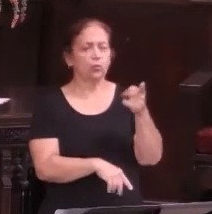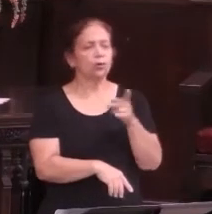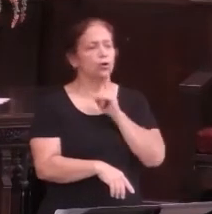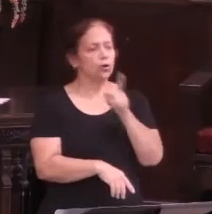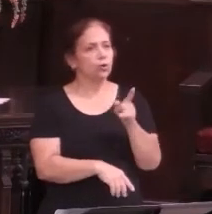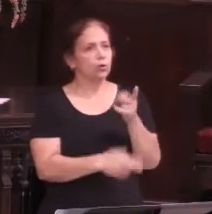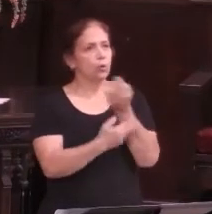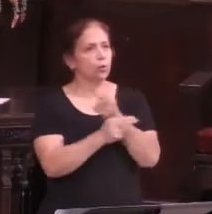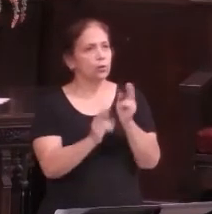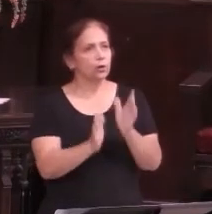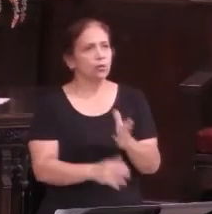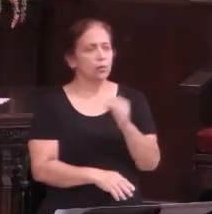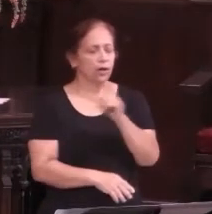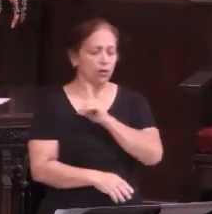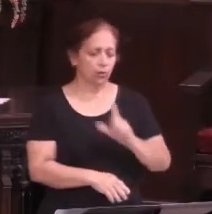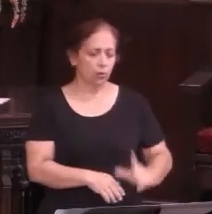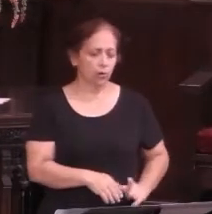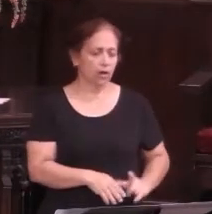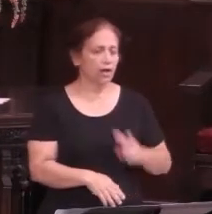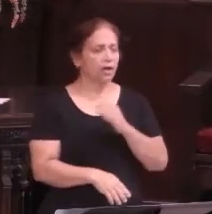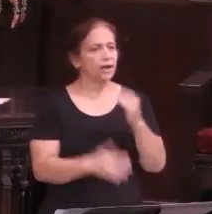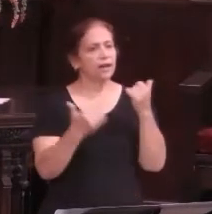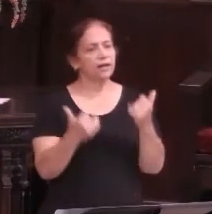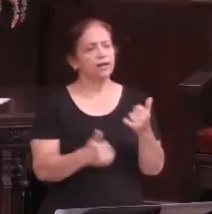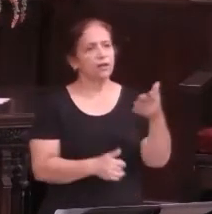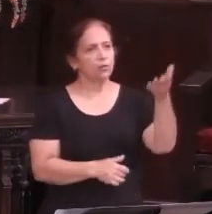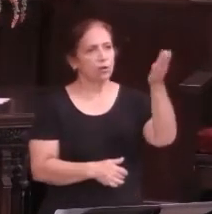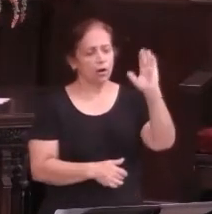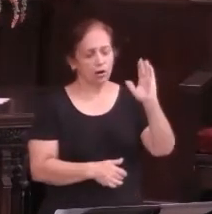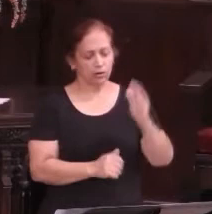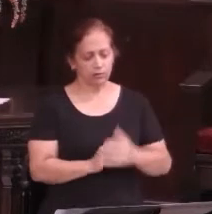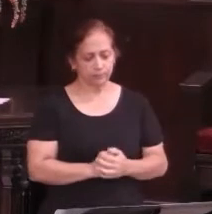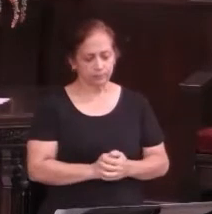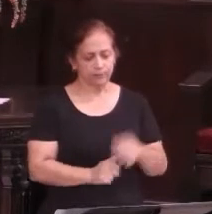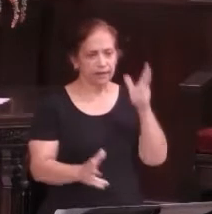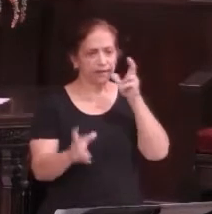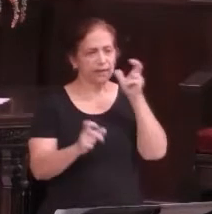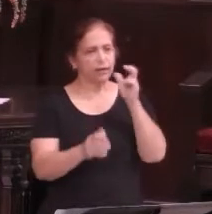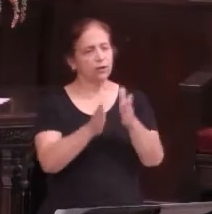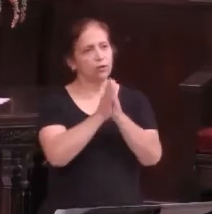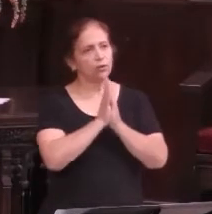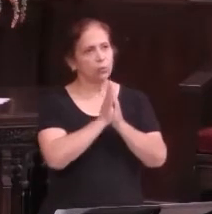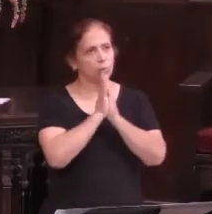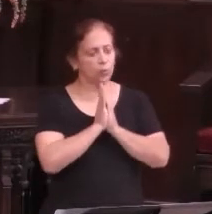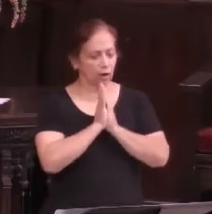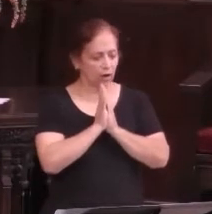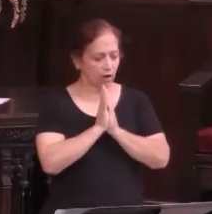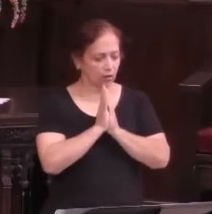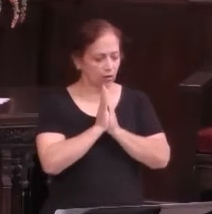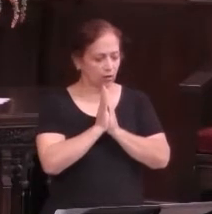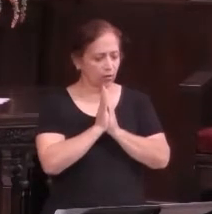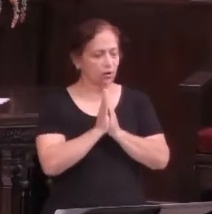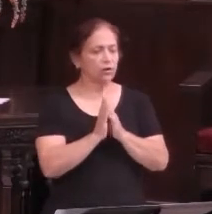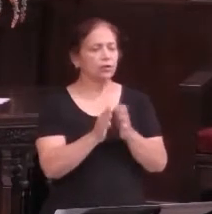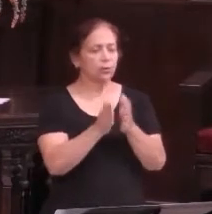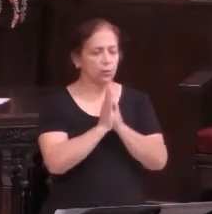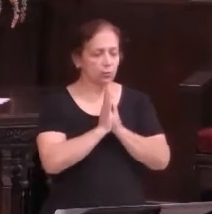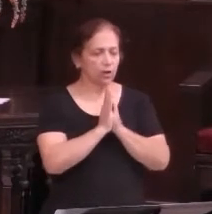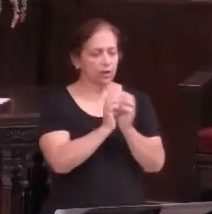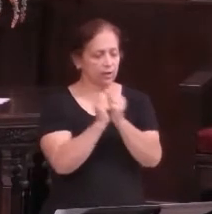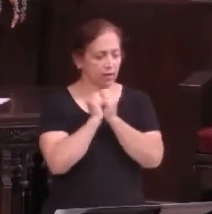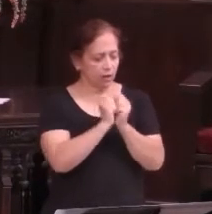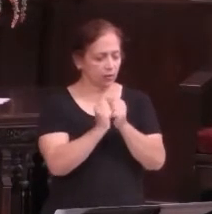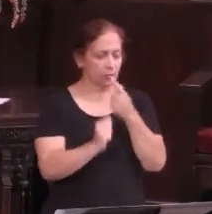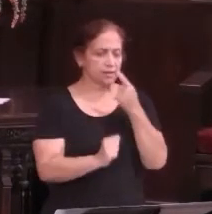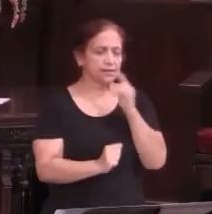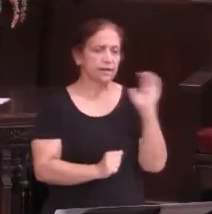Lord. And now, O God, hear the prayer we pray as one, saying,